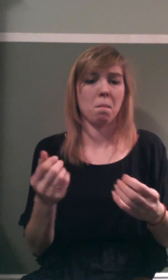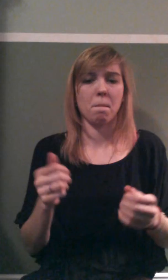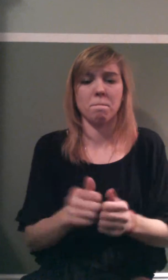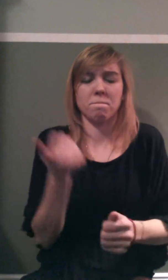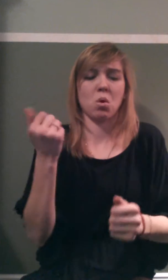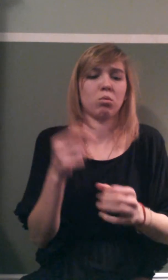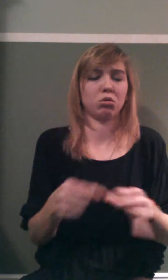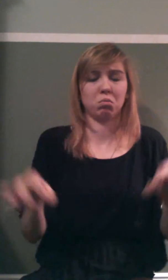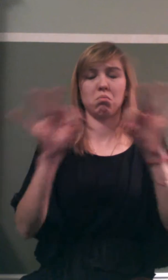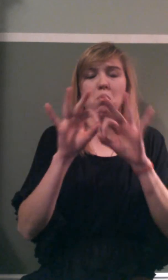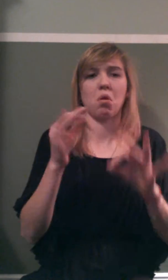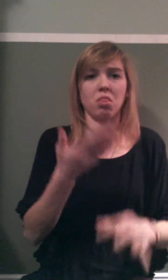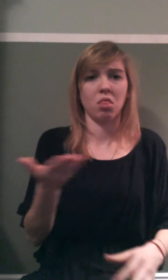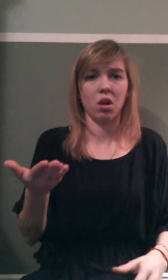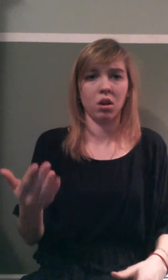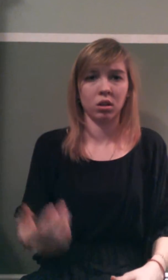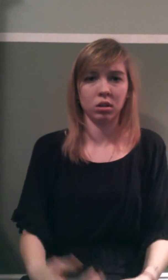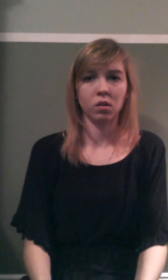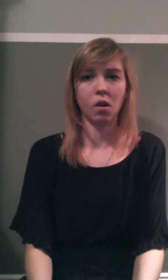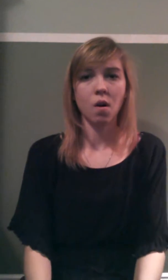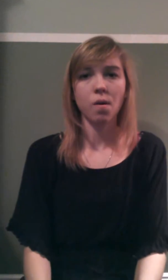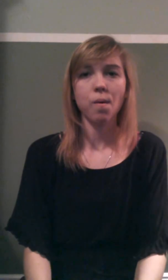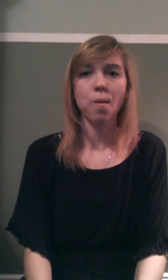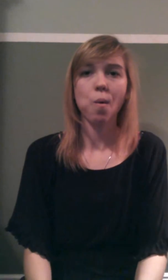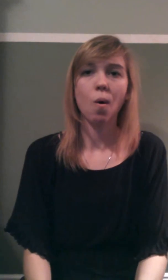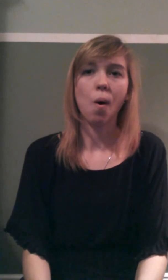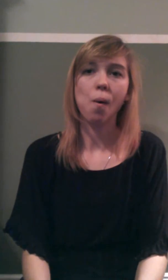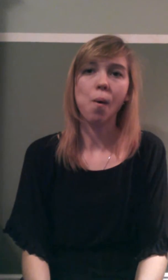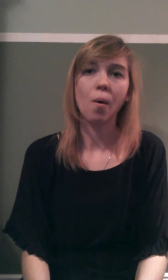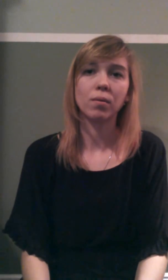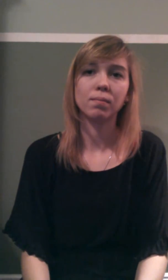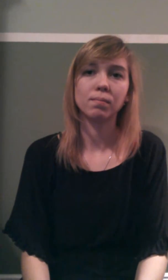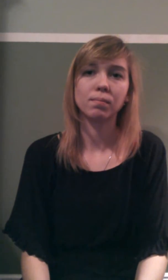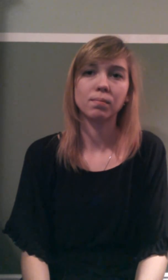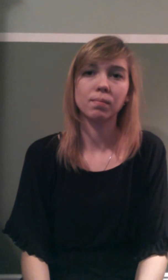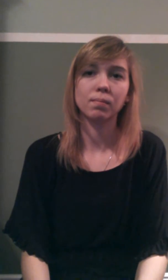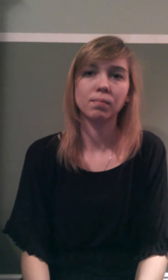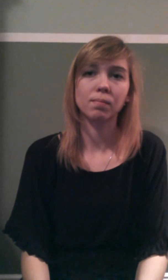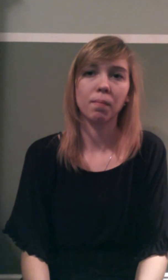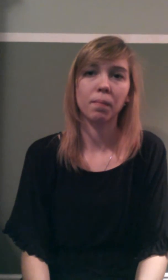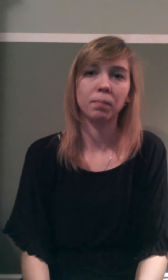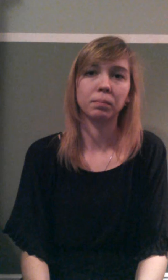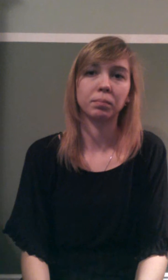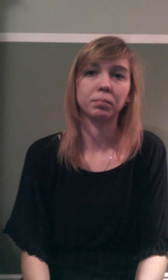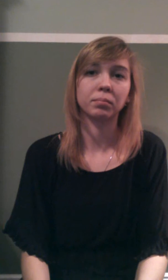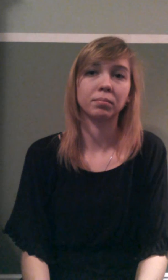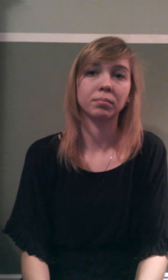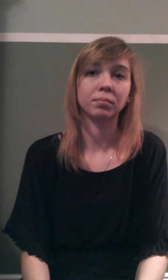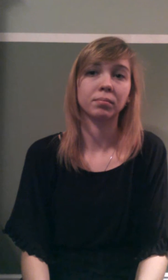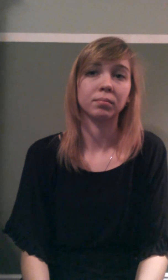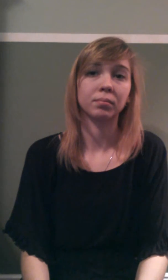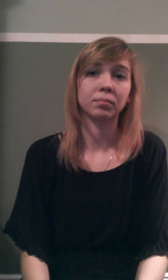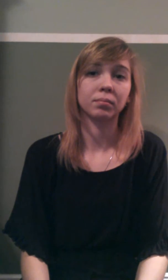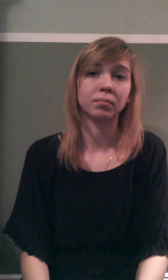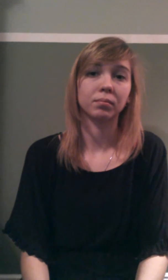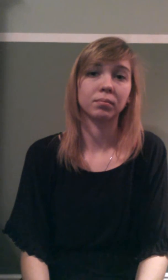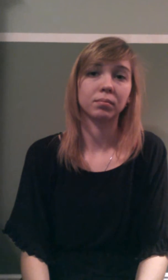Then the spaces for the photographs are made, and these spaces are then,